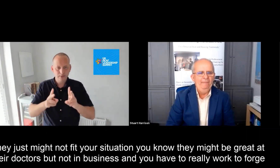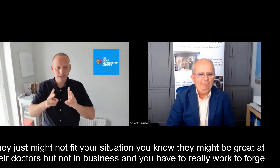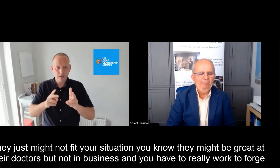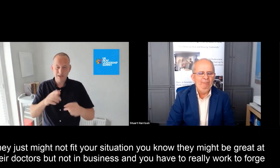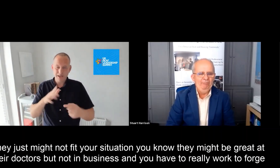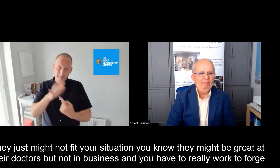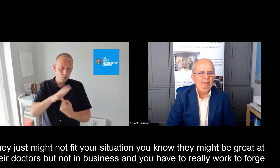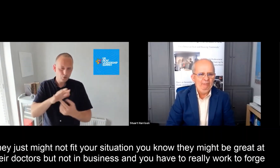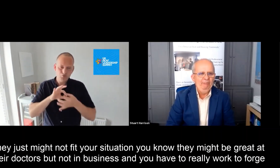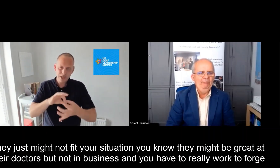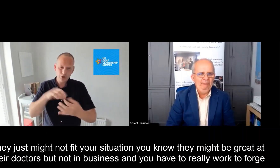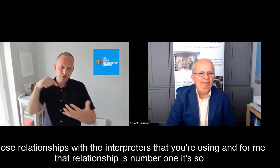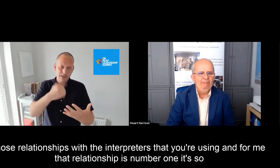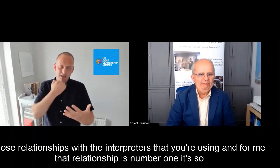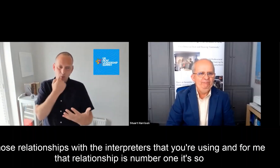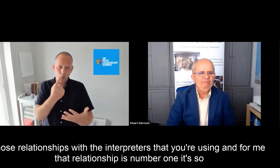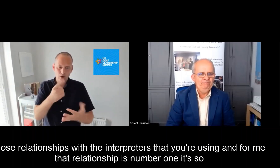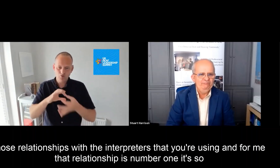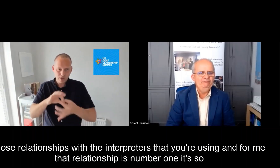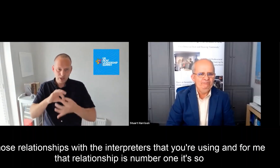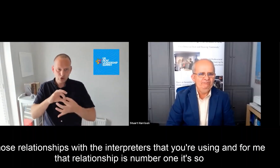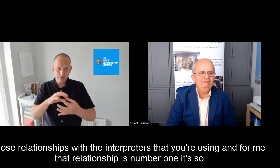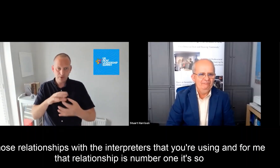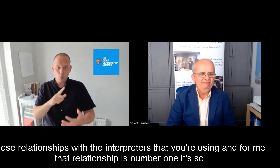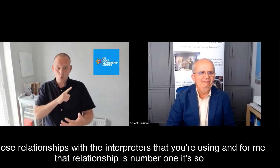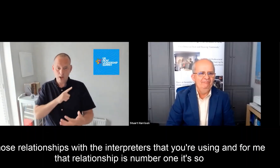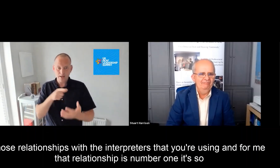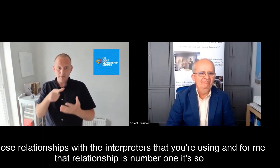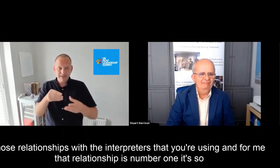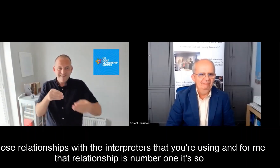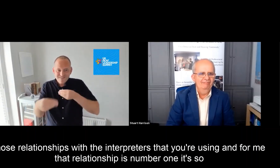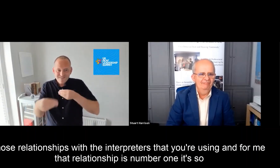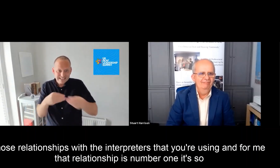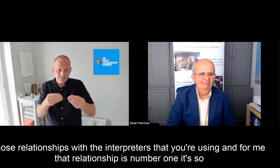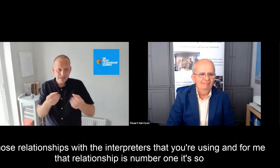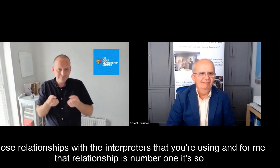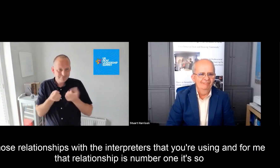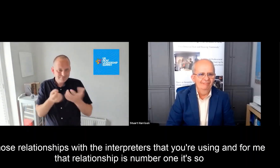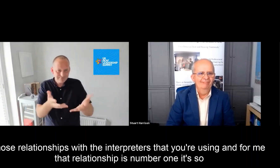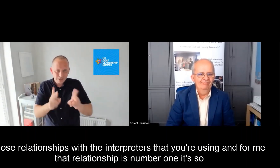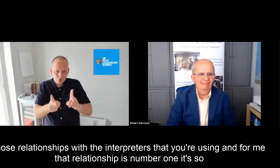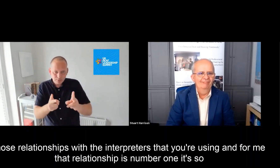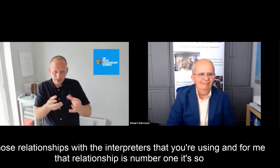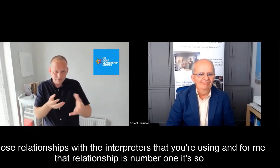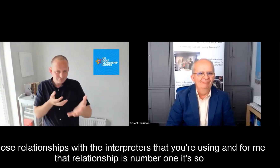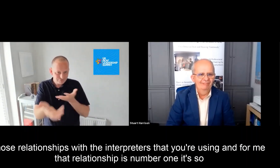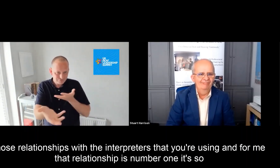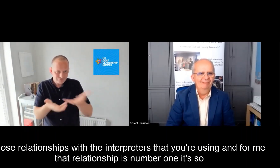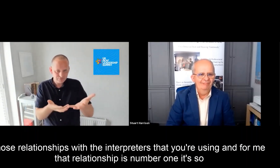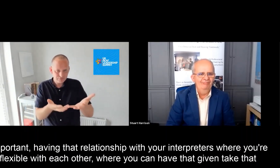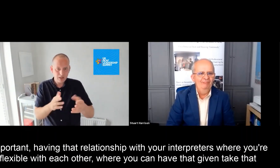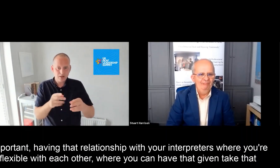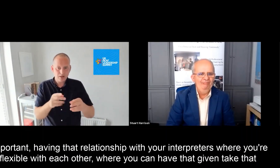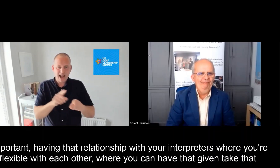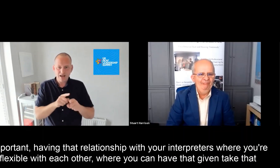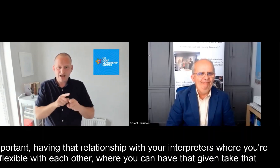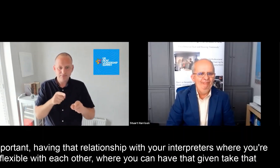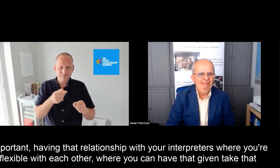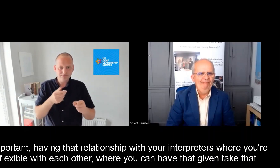work to forge those relationships with the interpreters that you're using. And for me, that relationship is number one. It's so important. Having that relationship with